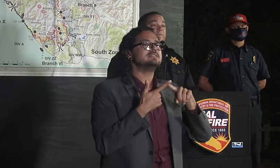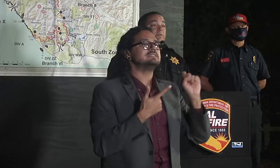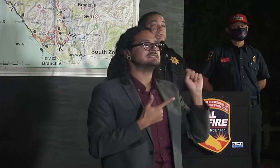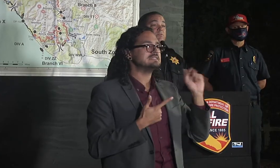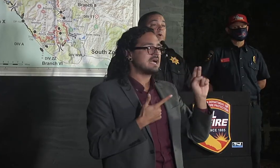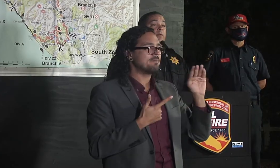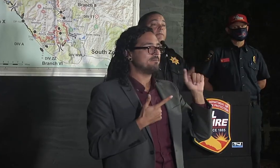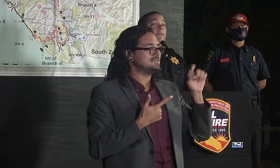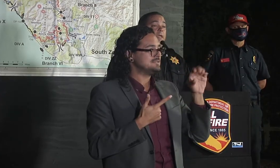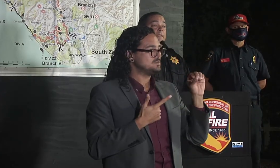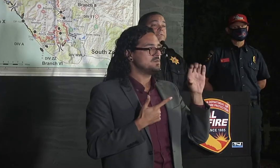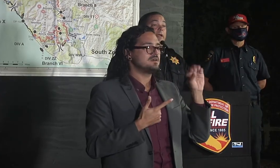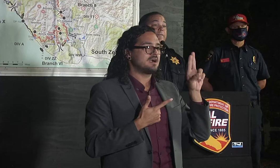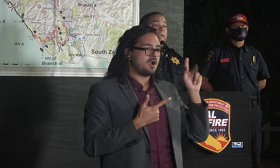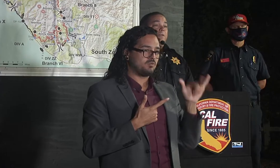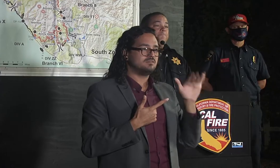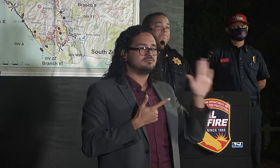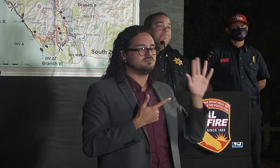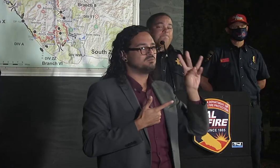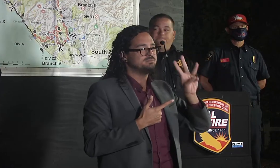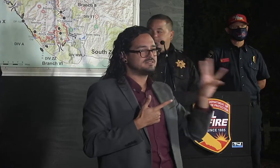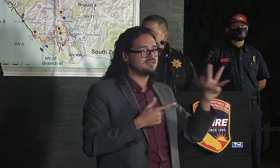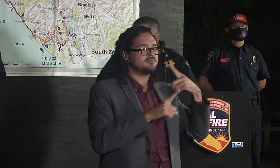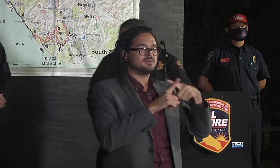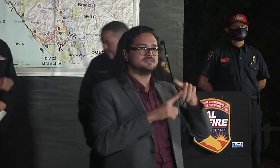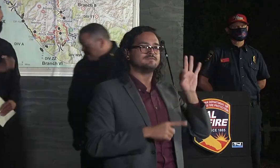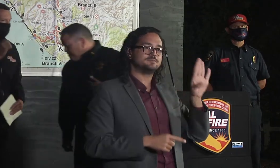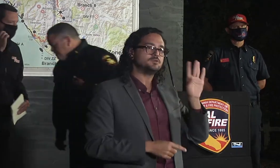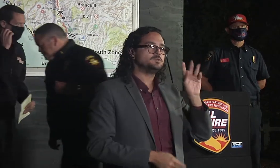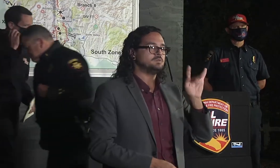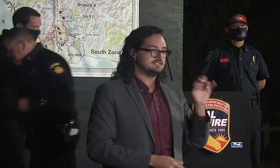media platforms as well. And that's all I have. Thank you.